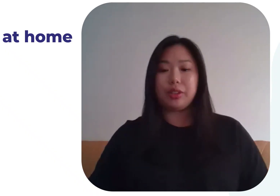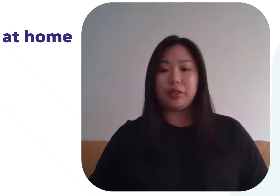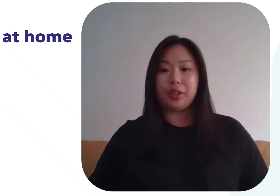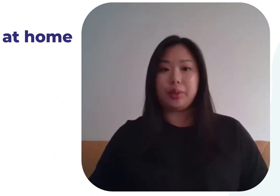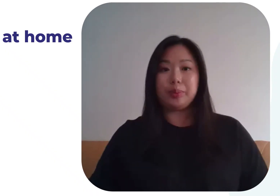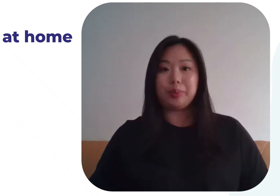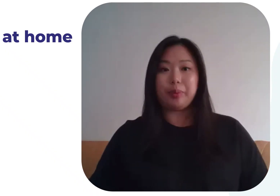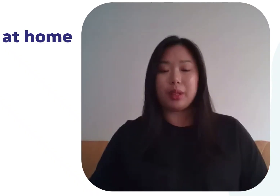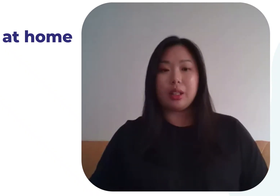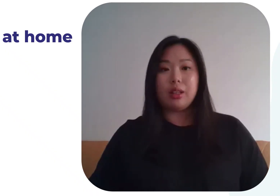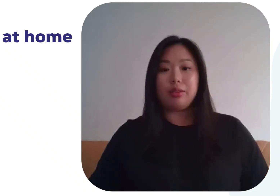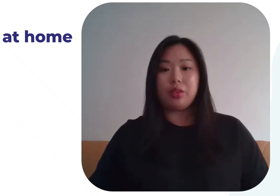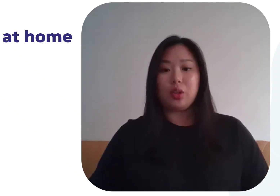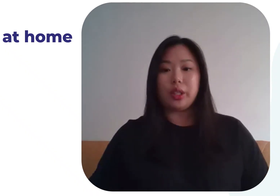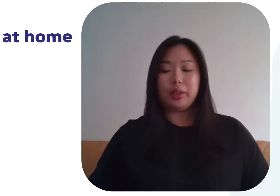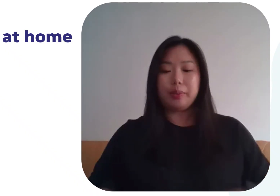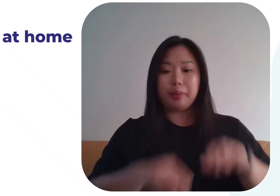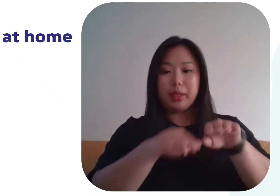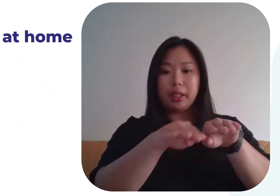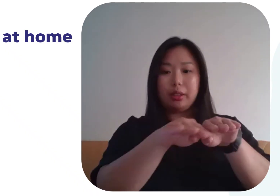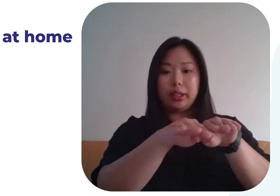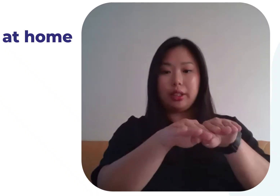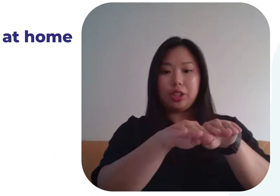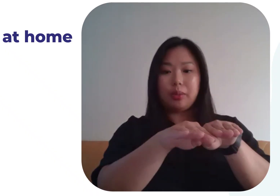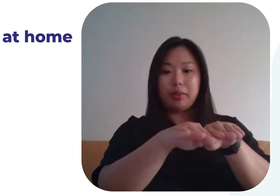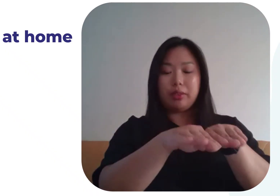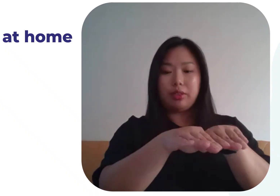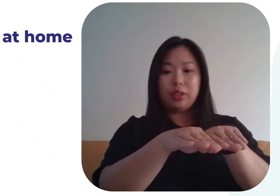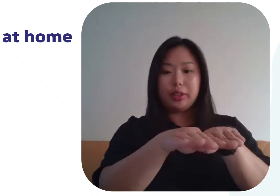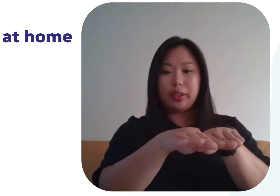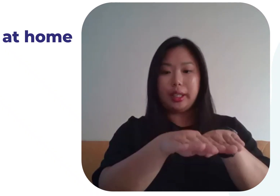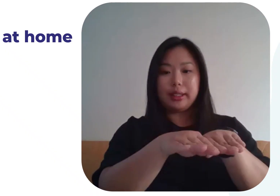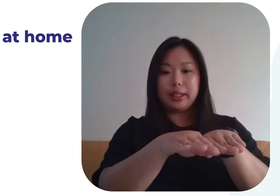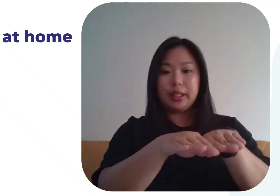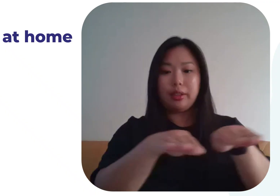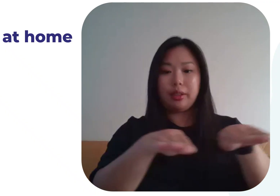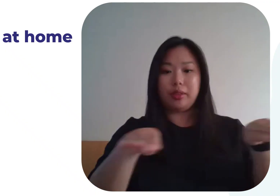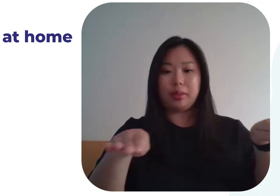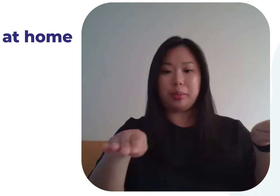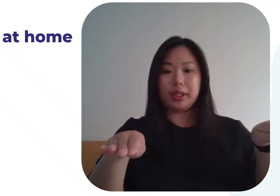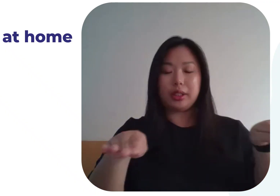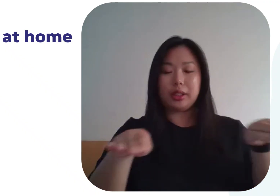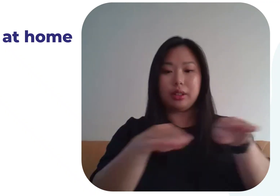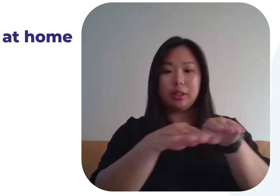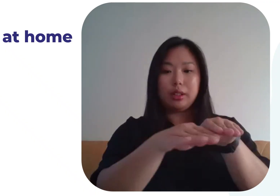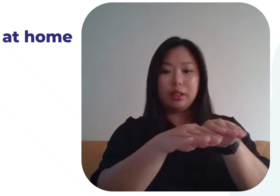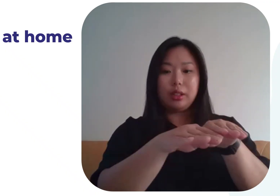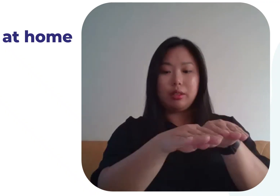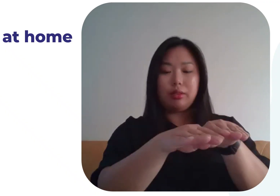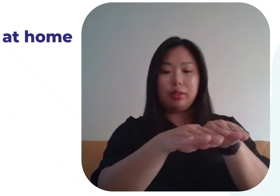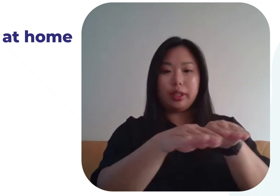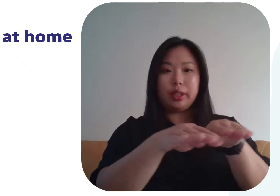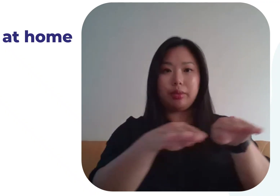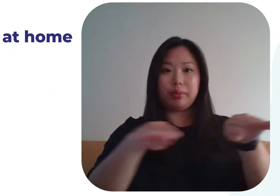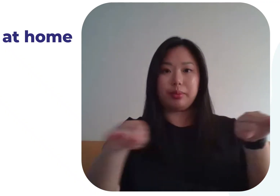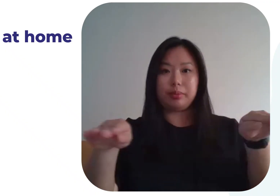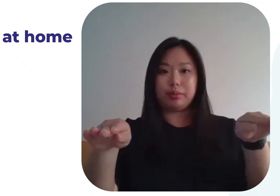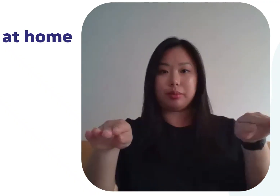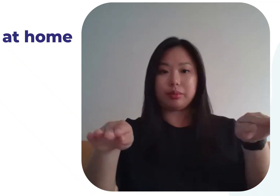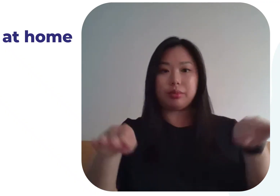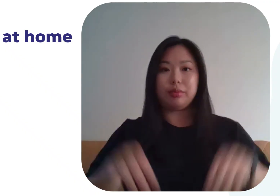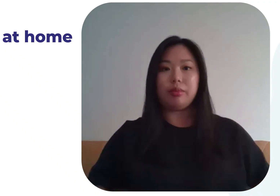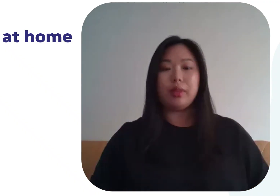Let's review. Floor, outline the shape of the floor, so hands together and move apart. Floor.